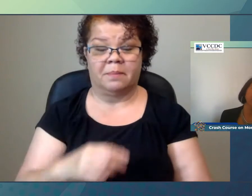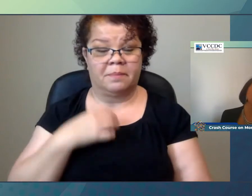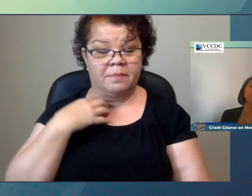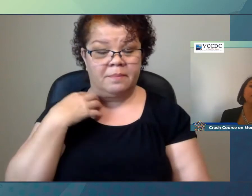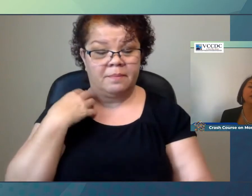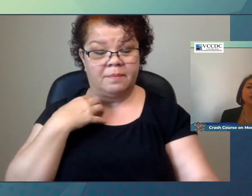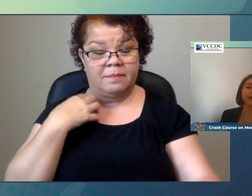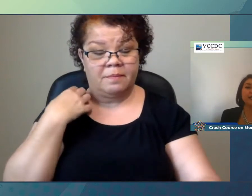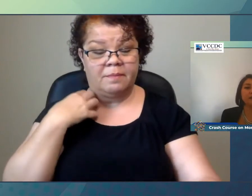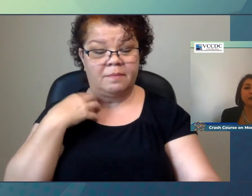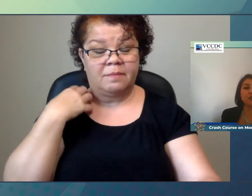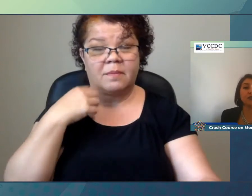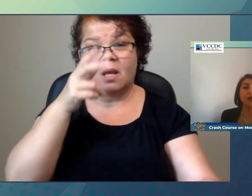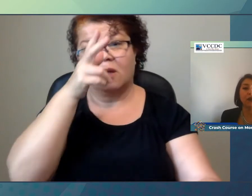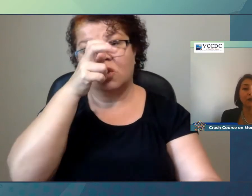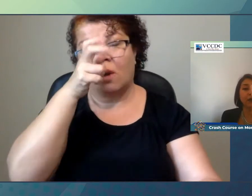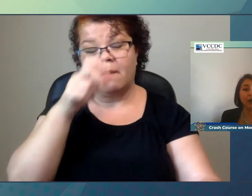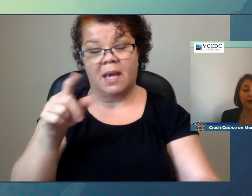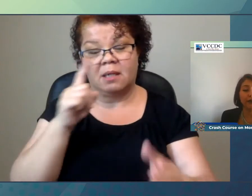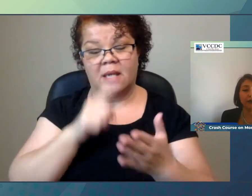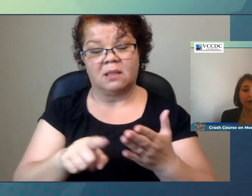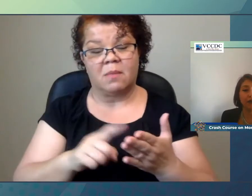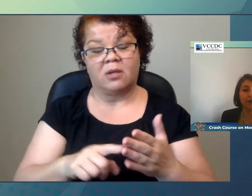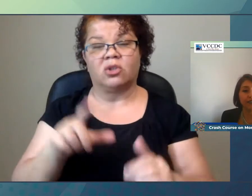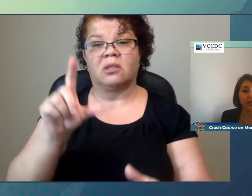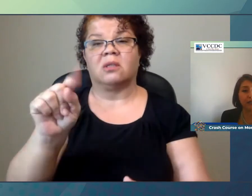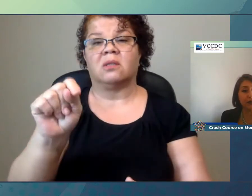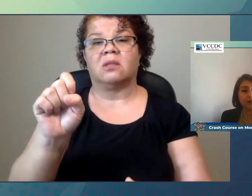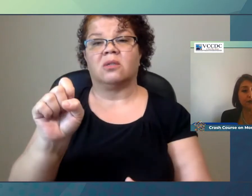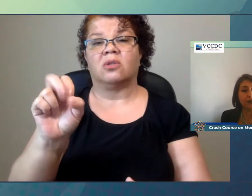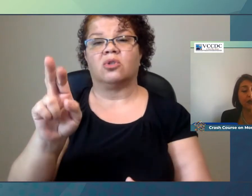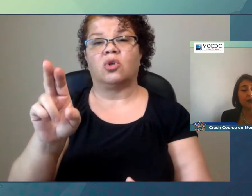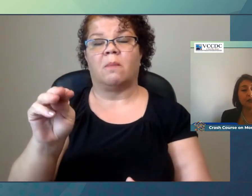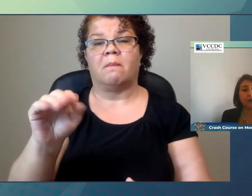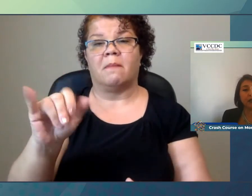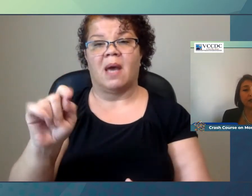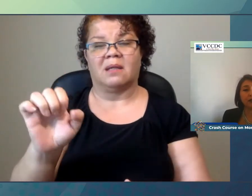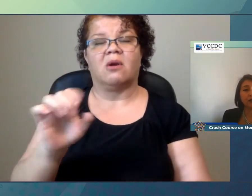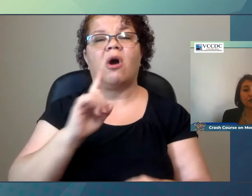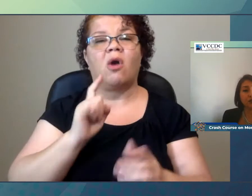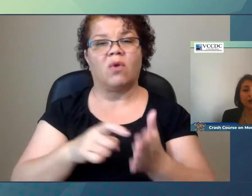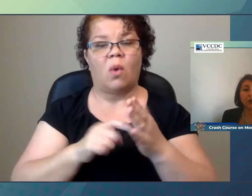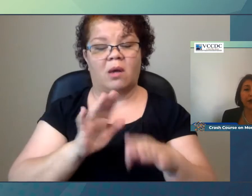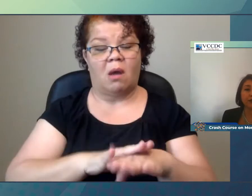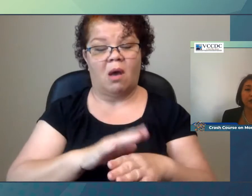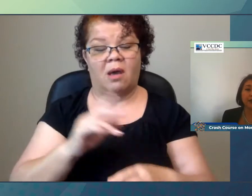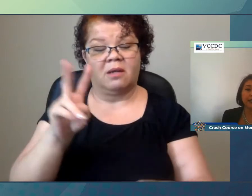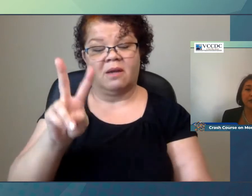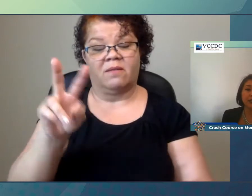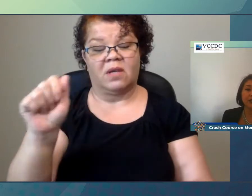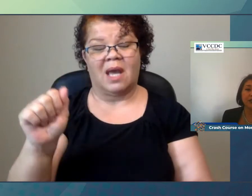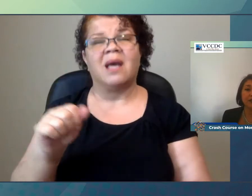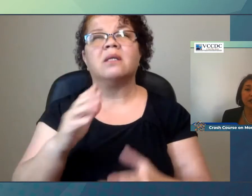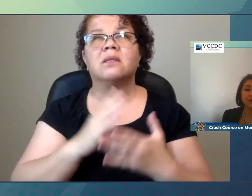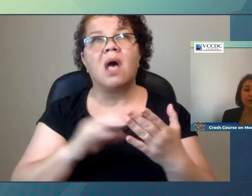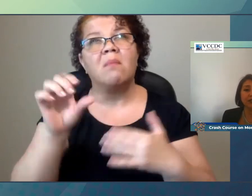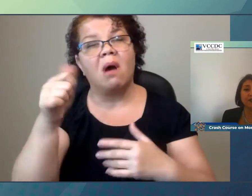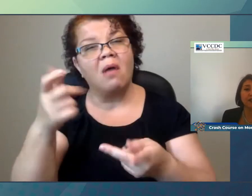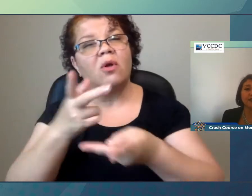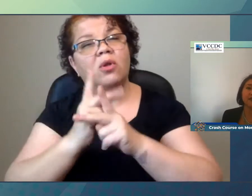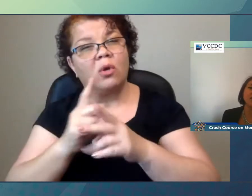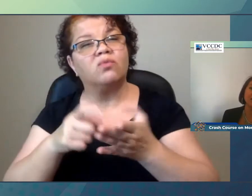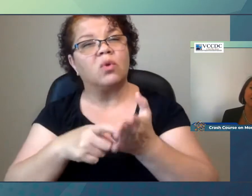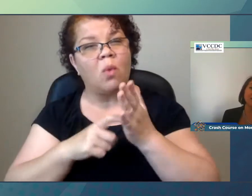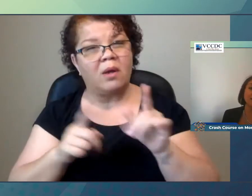Termite inspection. Termite inspections are required on all VA loans. Some other loans do require termite inspections, and what